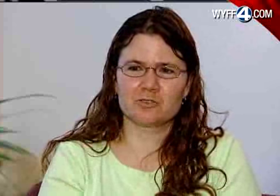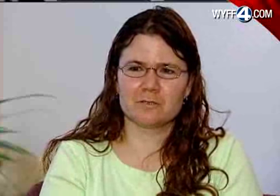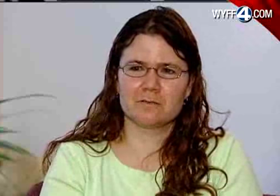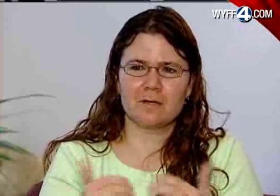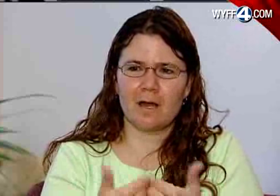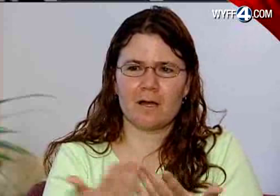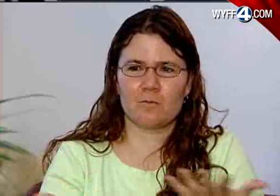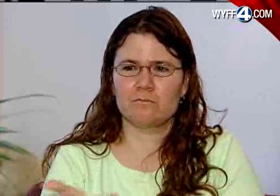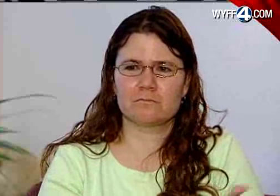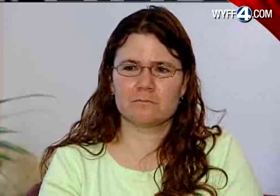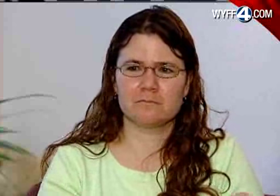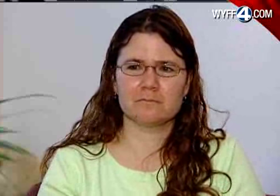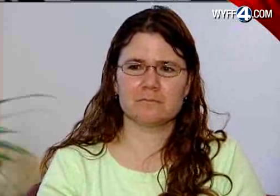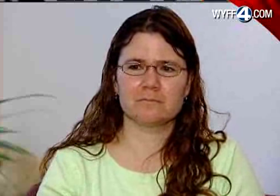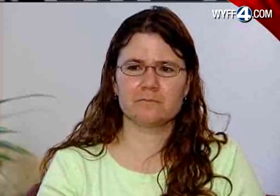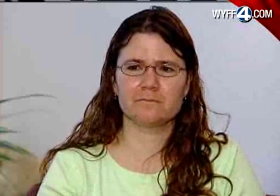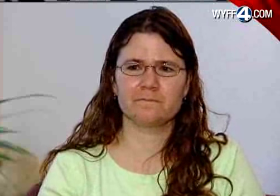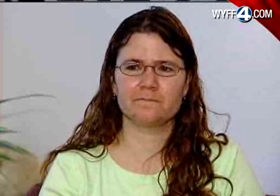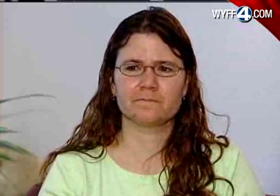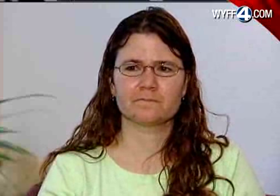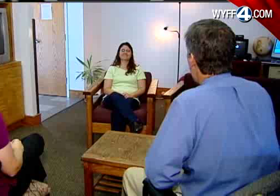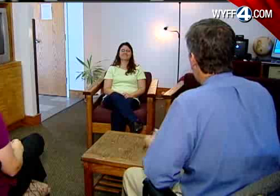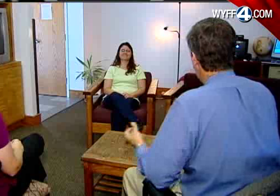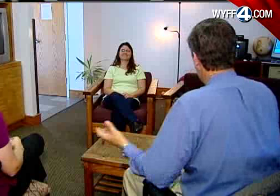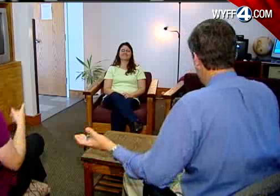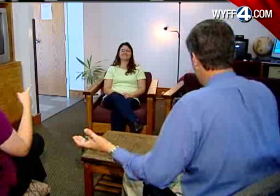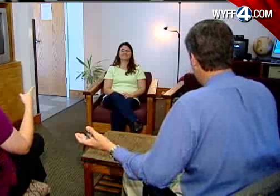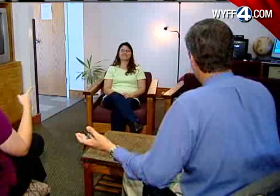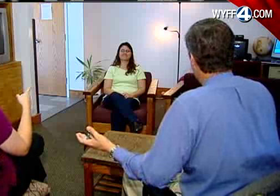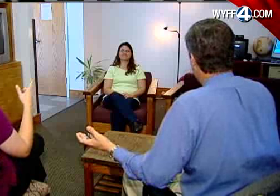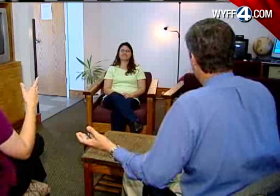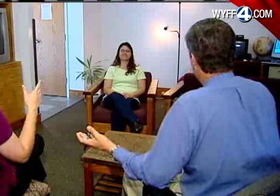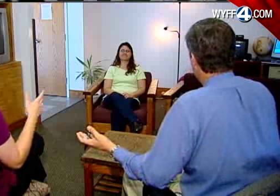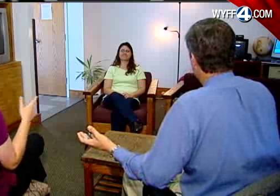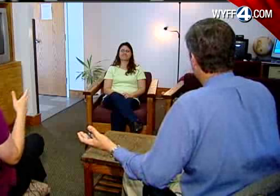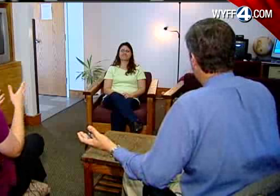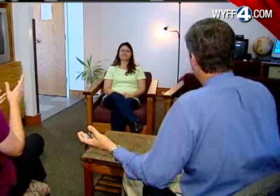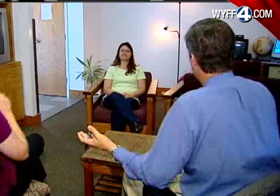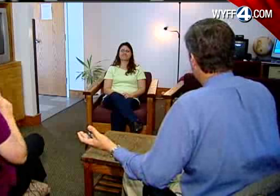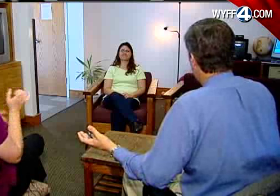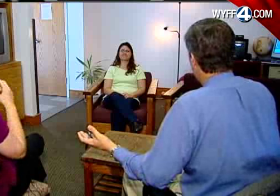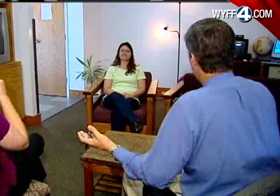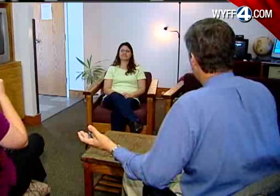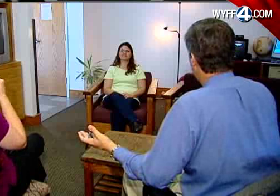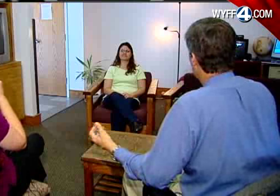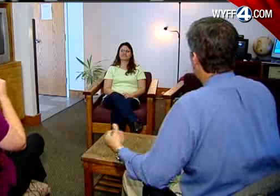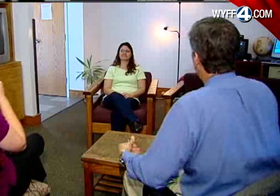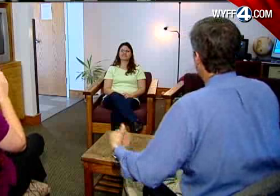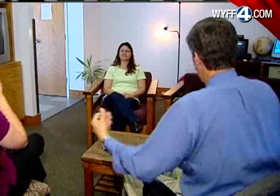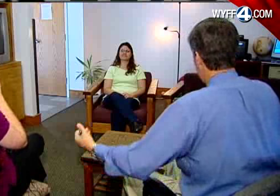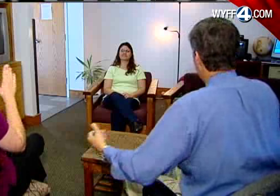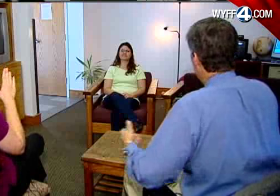them. There was no communication between the two. Covert says while this is an extreme example of failure to communicate with a deaf person,